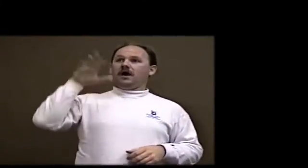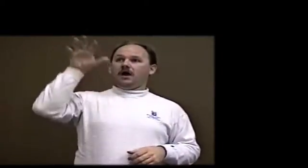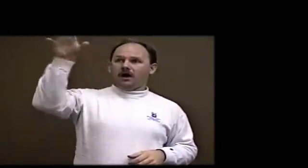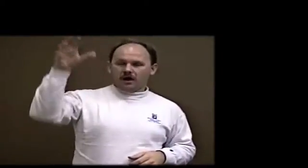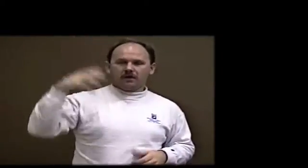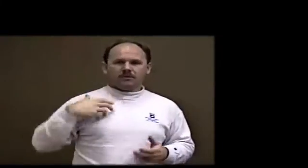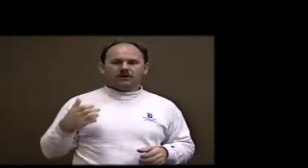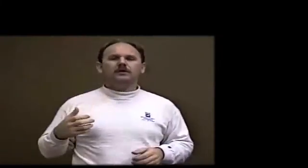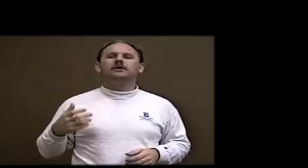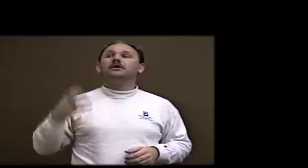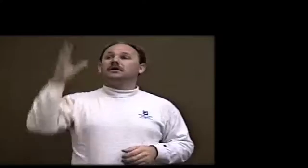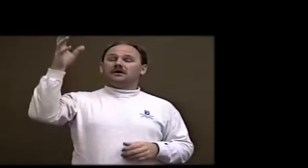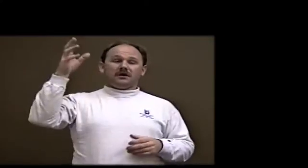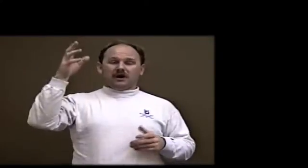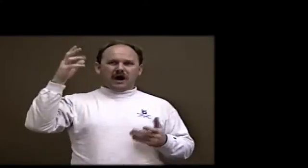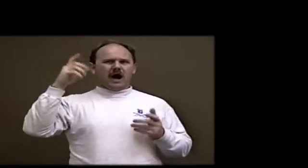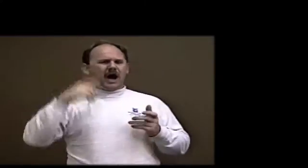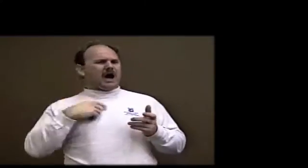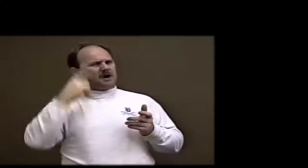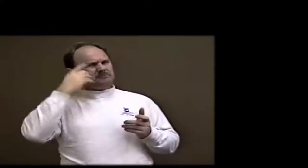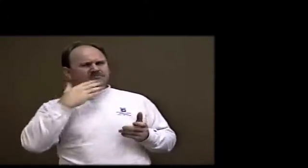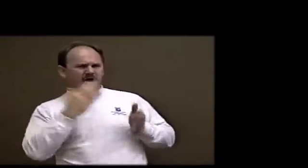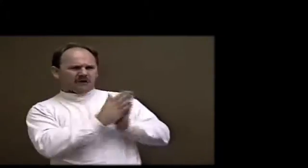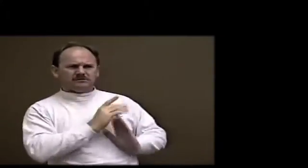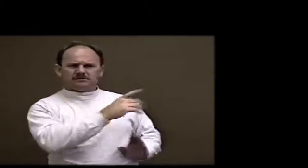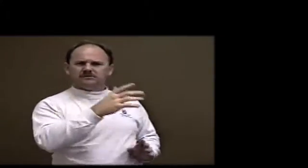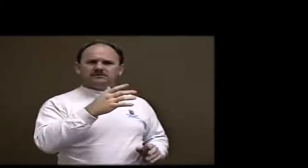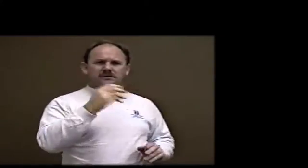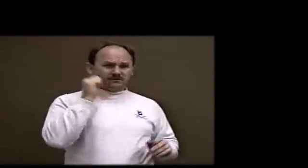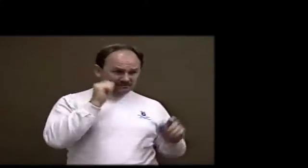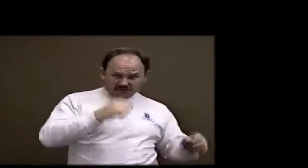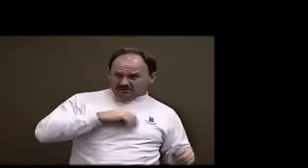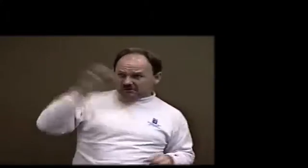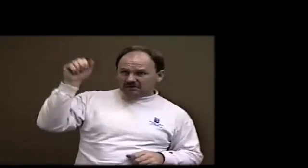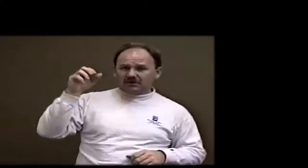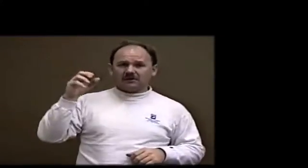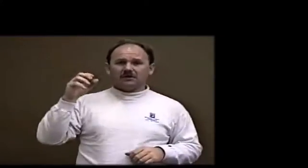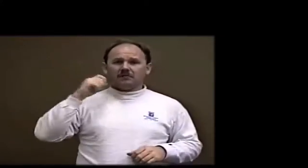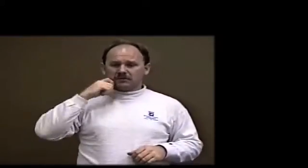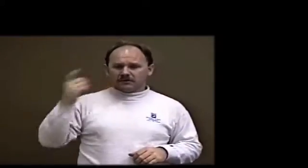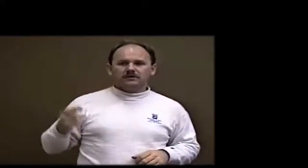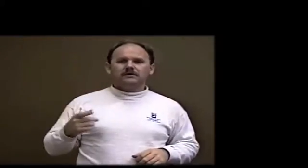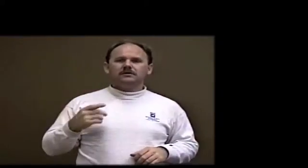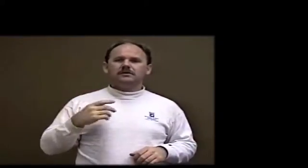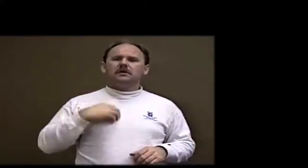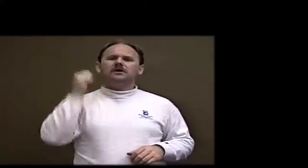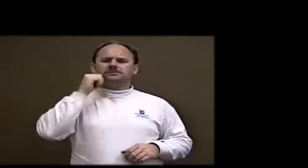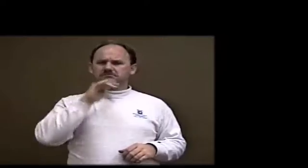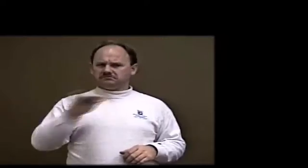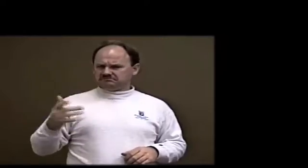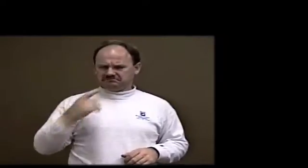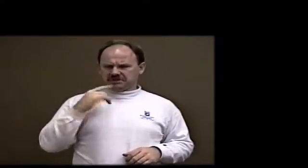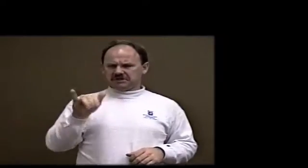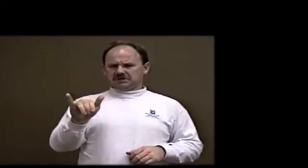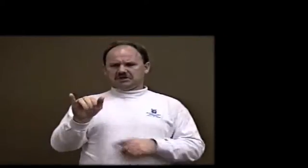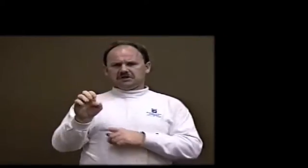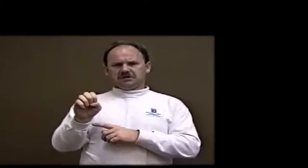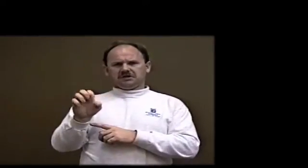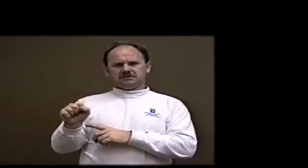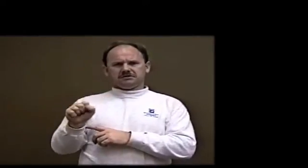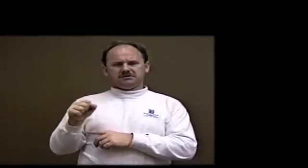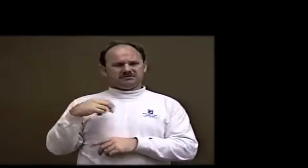I'd better ask her first. So I asked her, can I get an apple? My aunt spelled the letters Y-E-S, and I just looked at her and I was totally